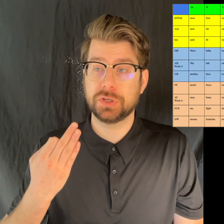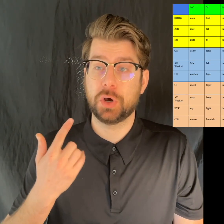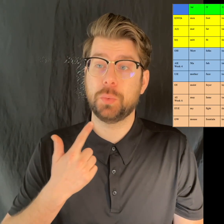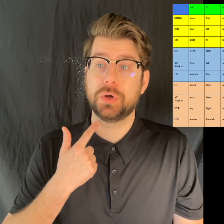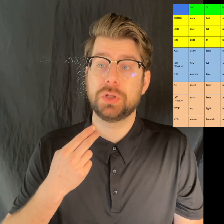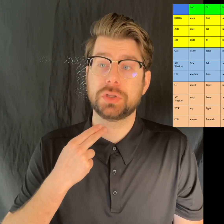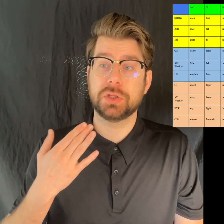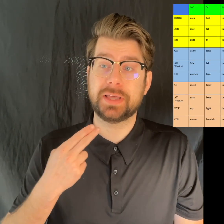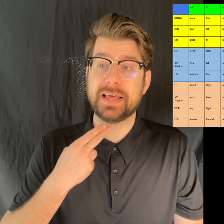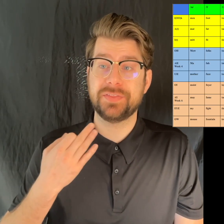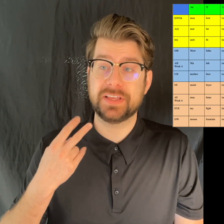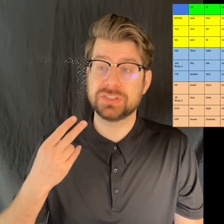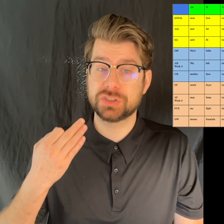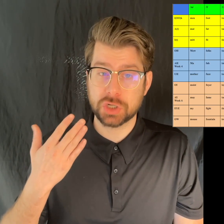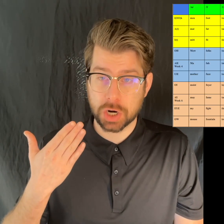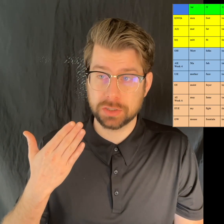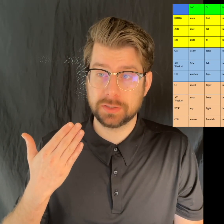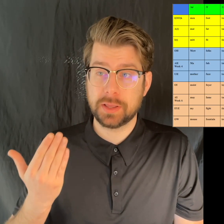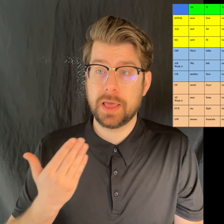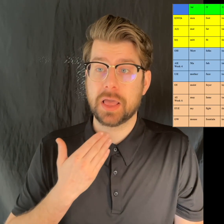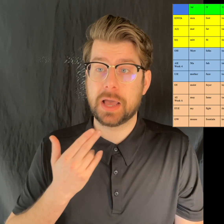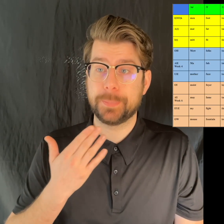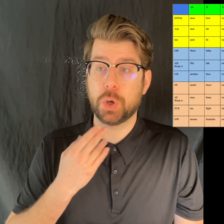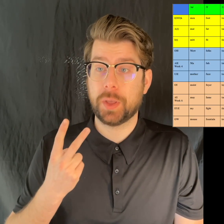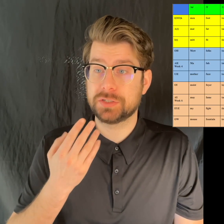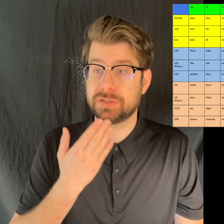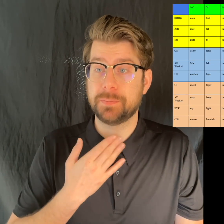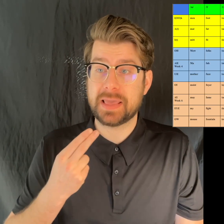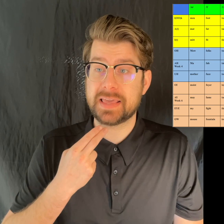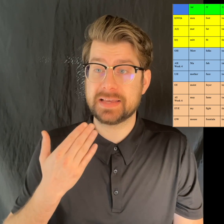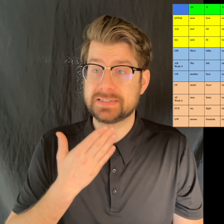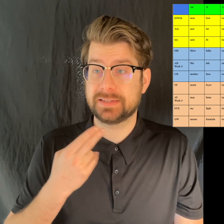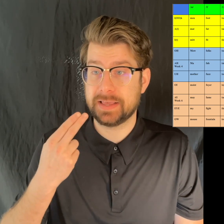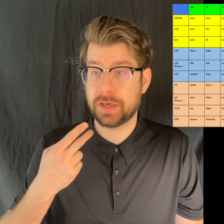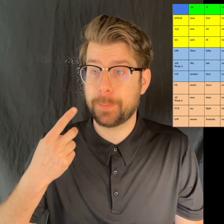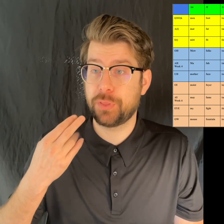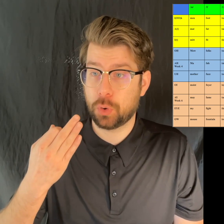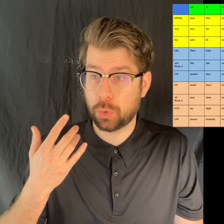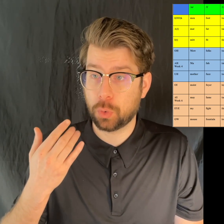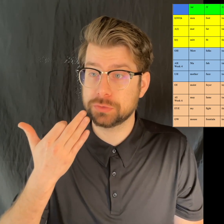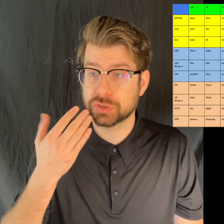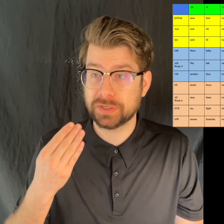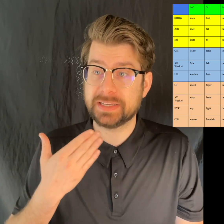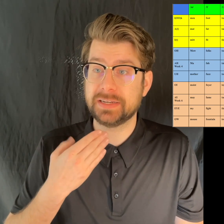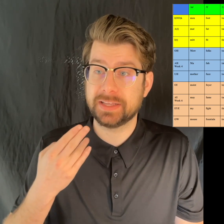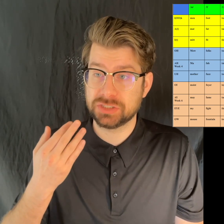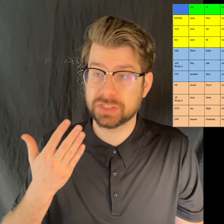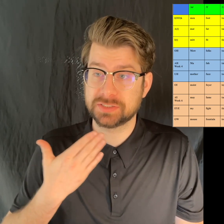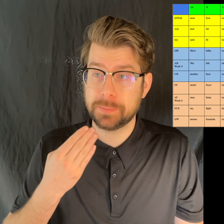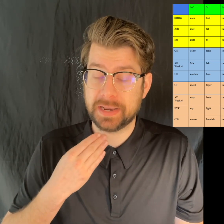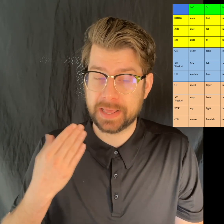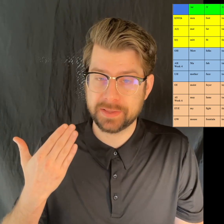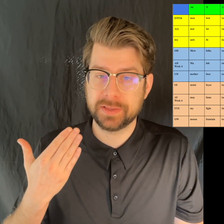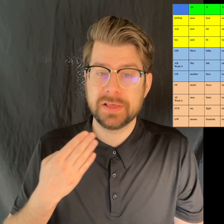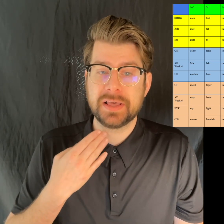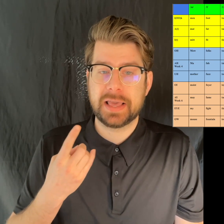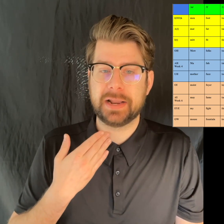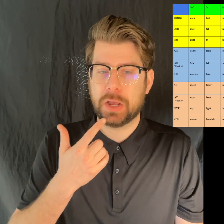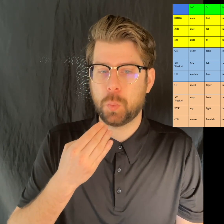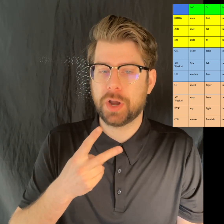So, look at this chart. I'm going to make it take up the whole screen in just a minute, and I want you